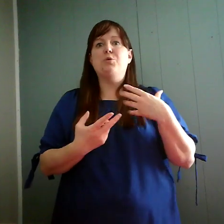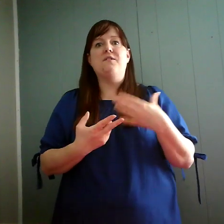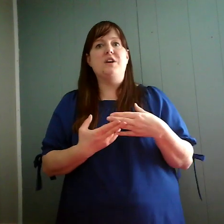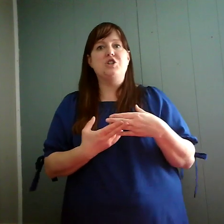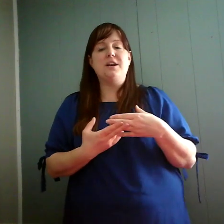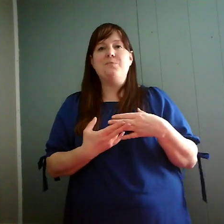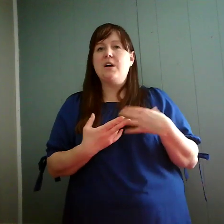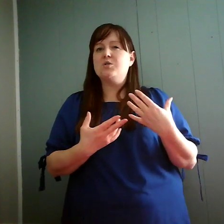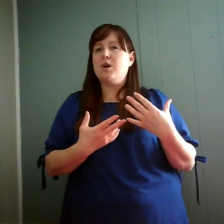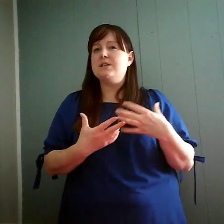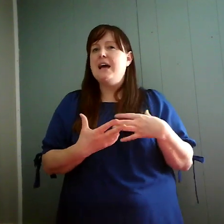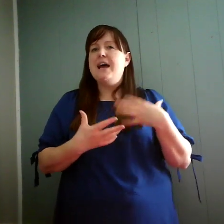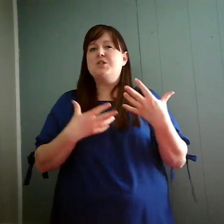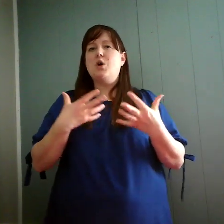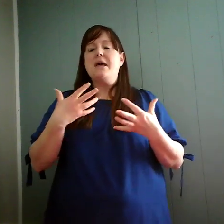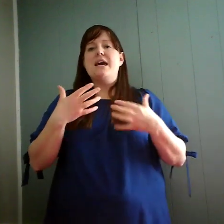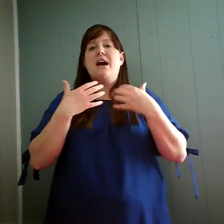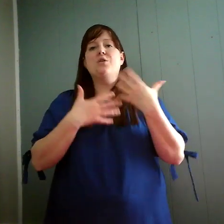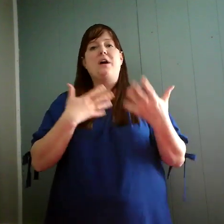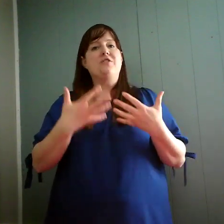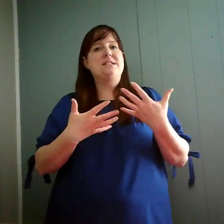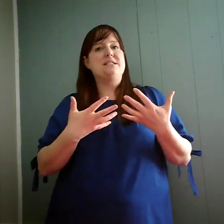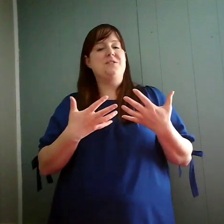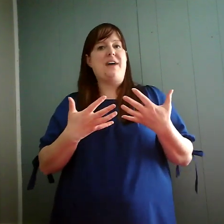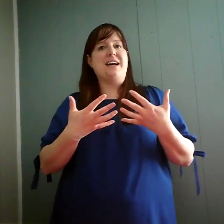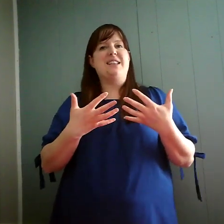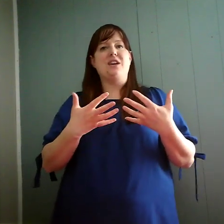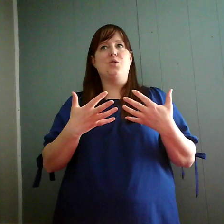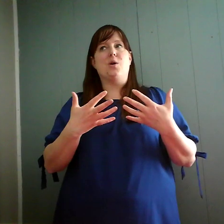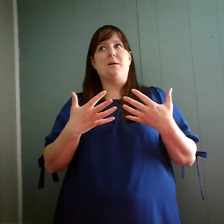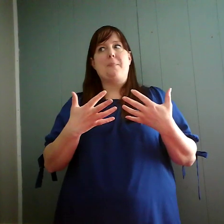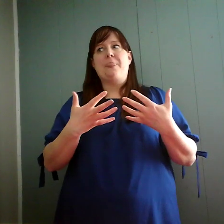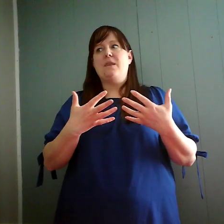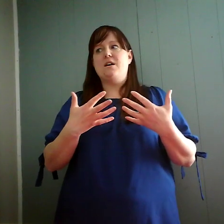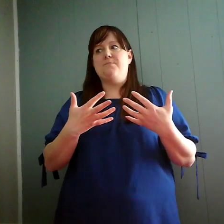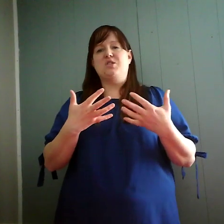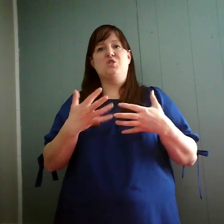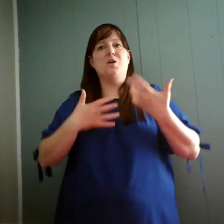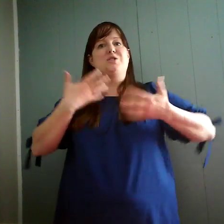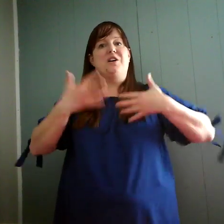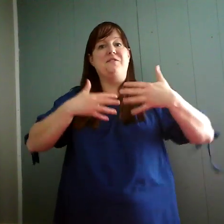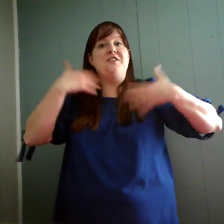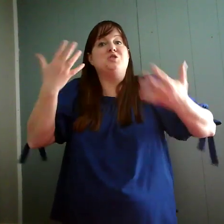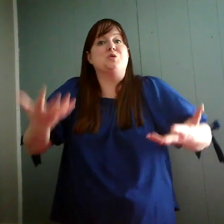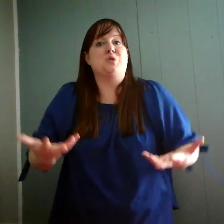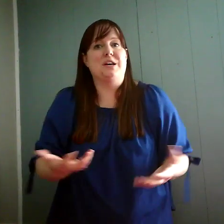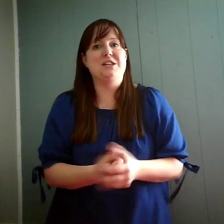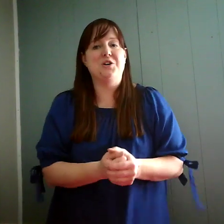or a vision of sorts, and so it kind of references the fact that the stories are very visual stories that you're